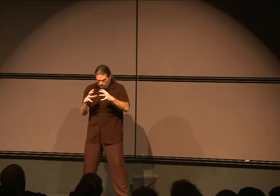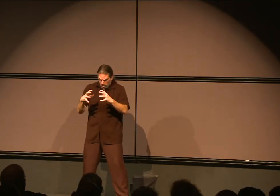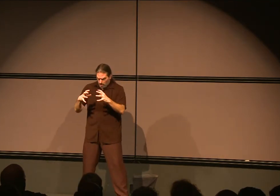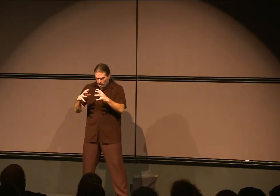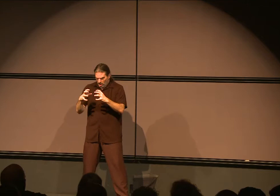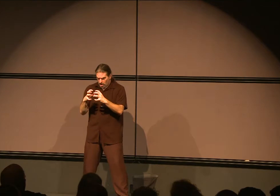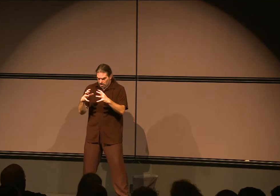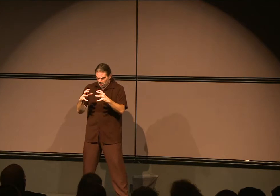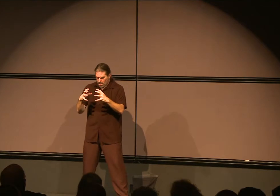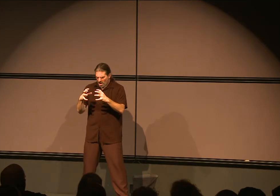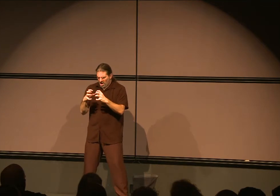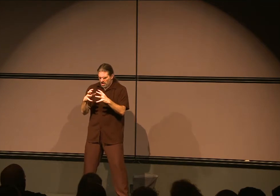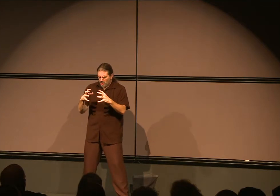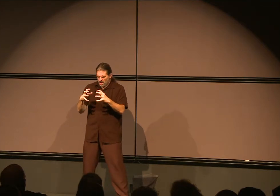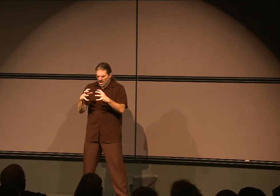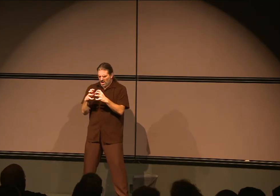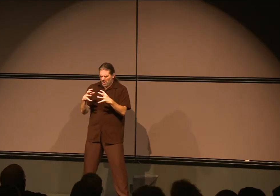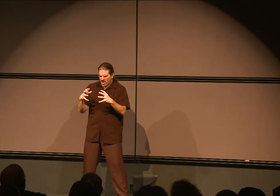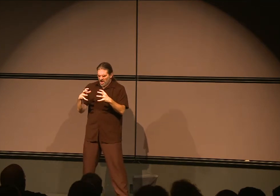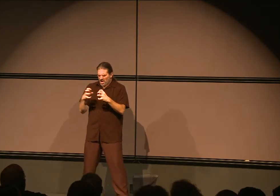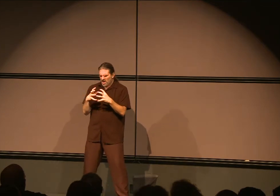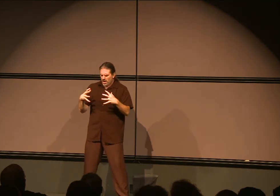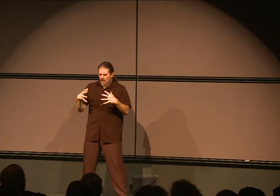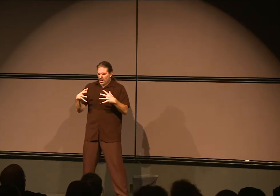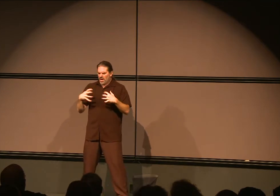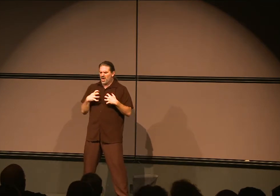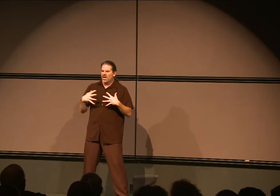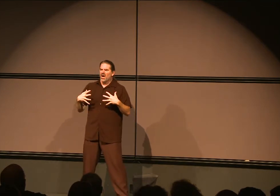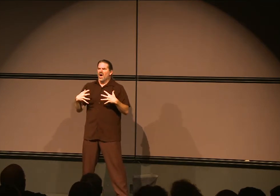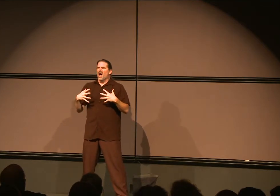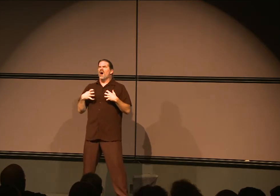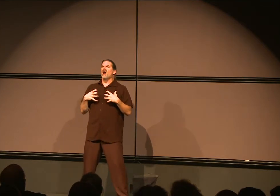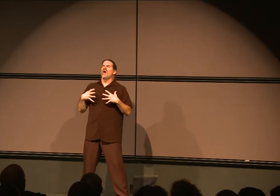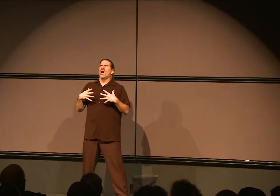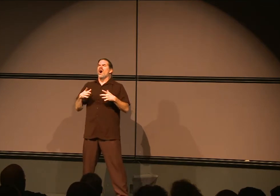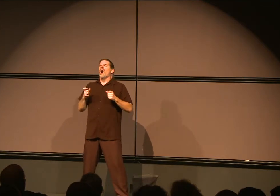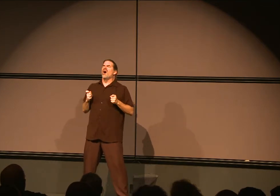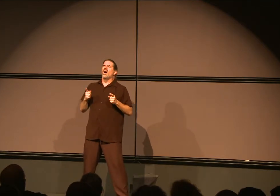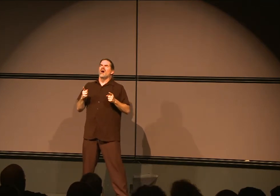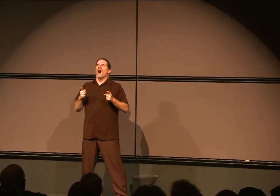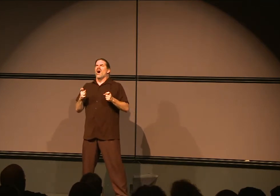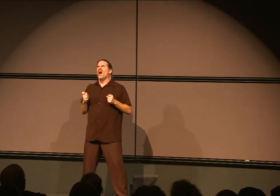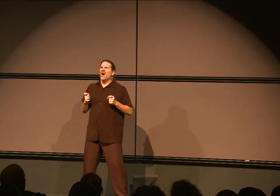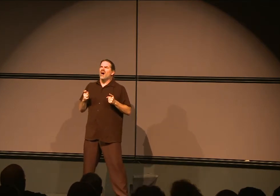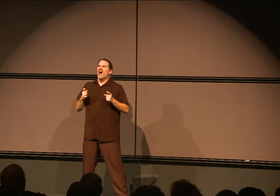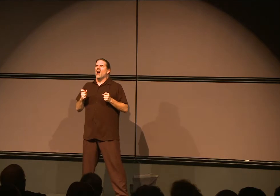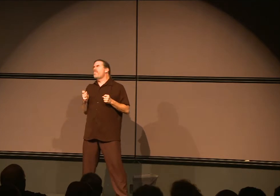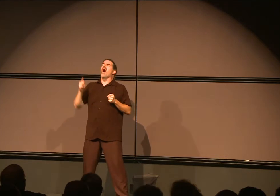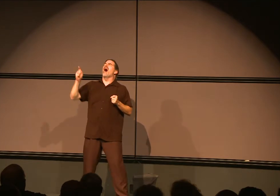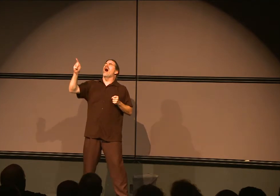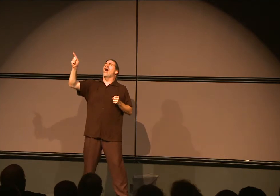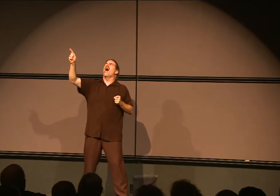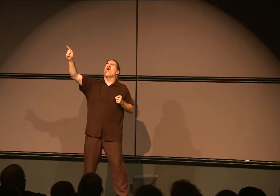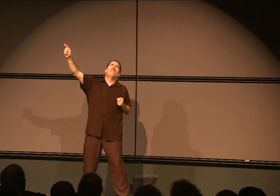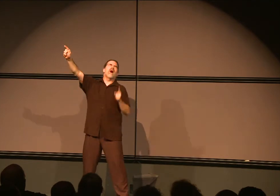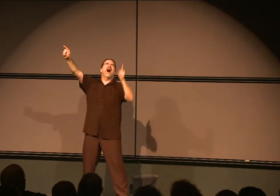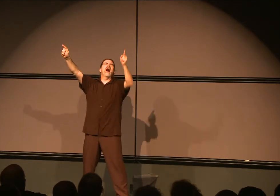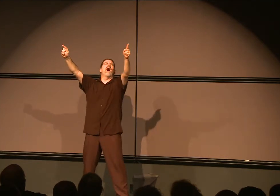a growth. Her contractions, her breasts shooting off.